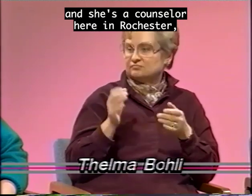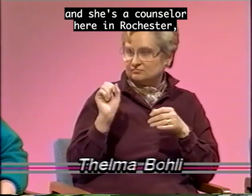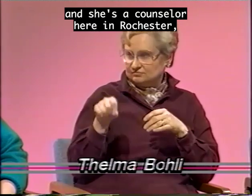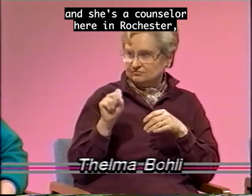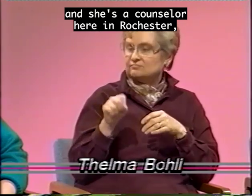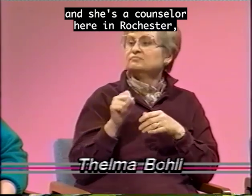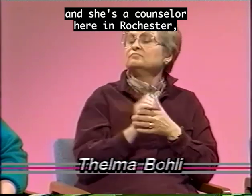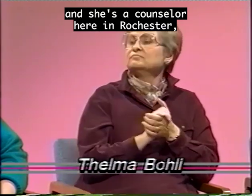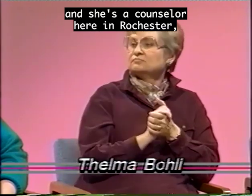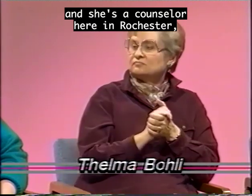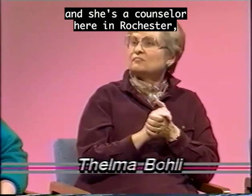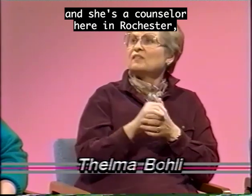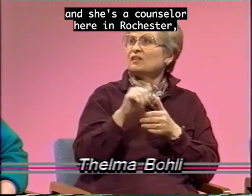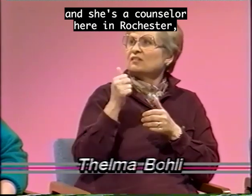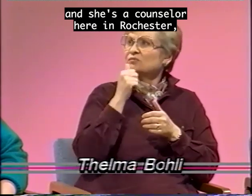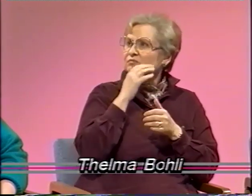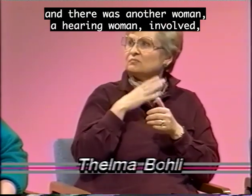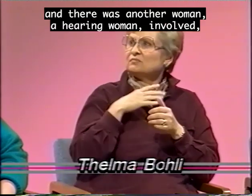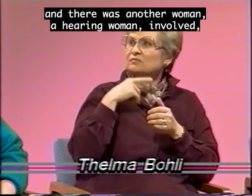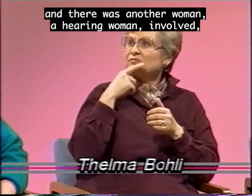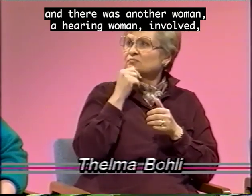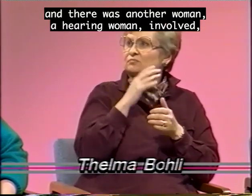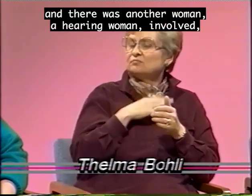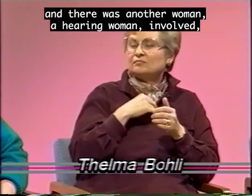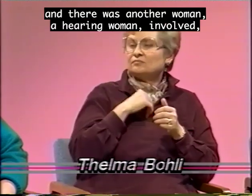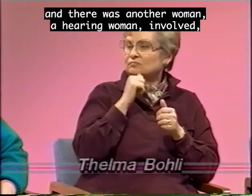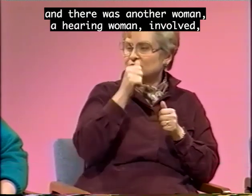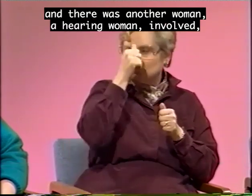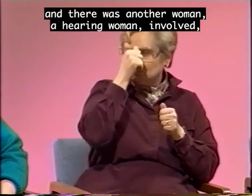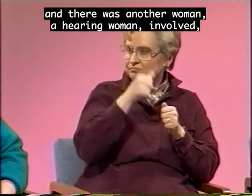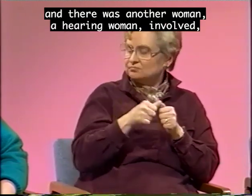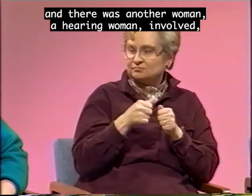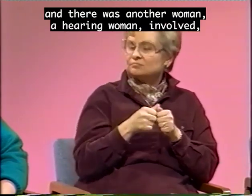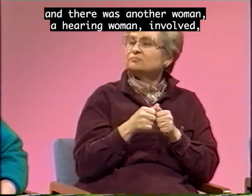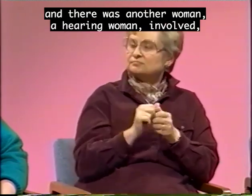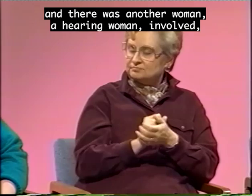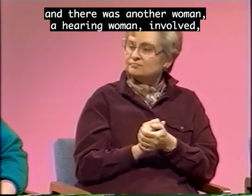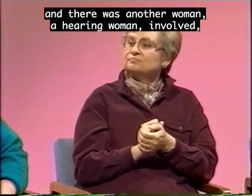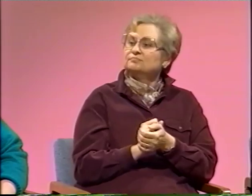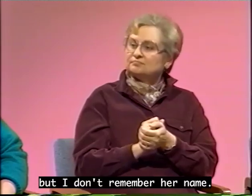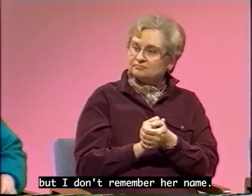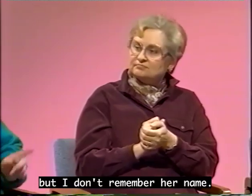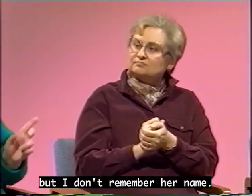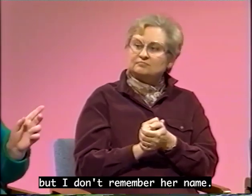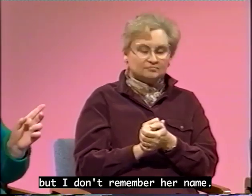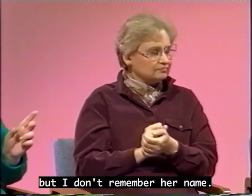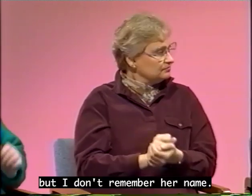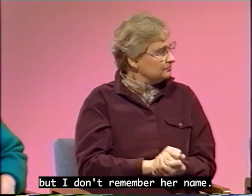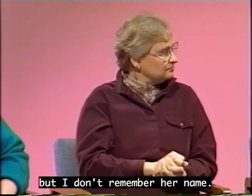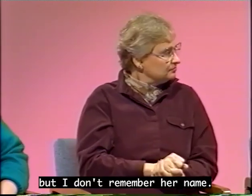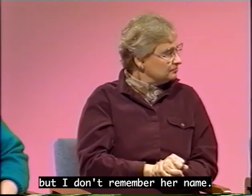And she's a counselor here in Rochester. And there was another woman, a hearing woman involved, but I don't remember her name.